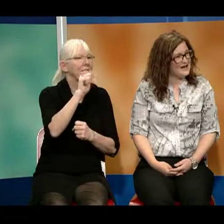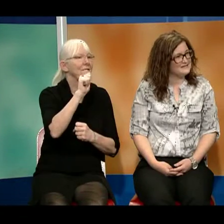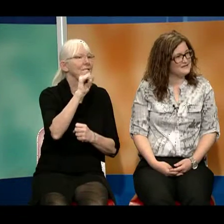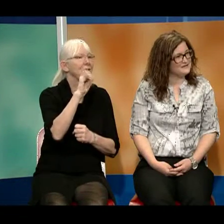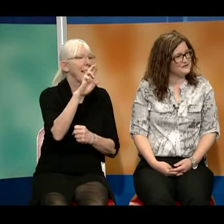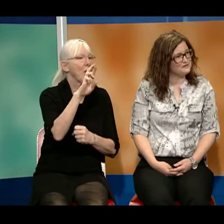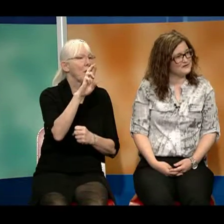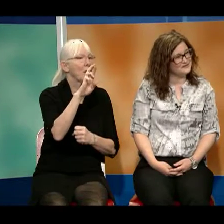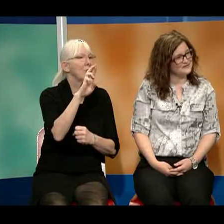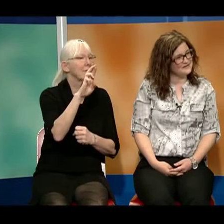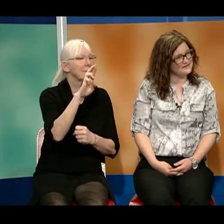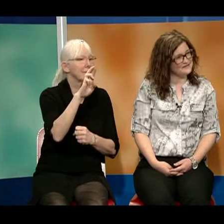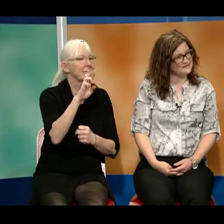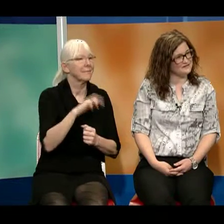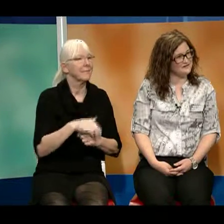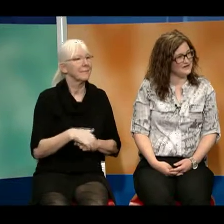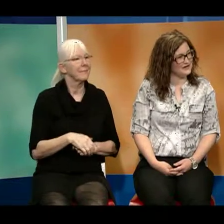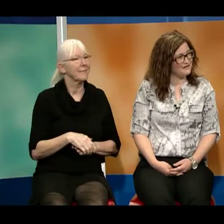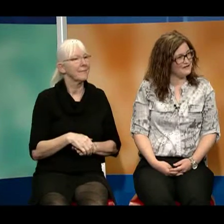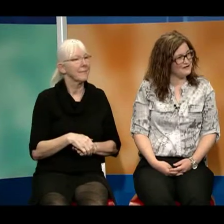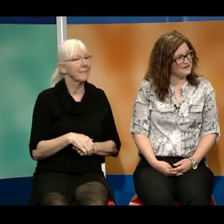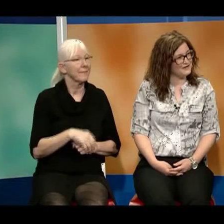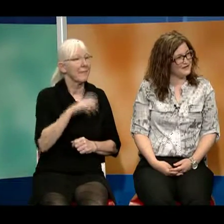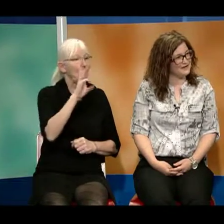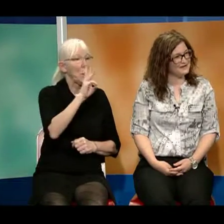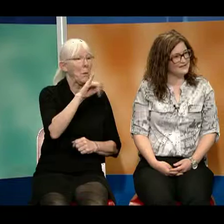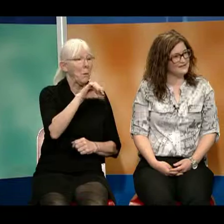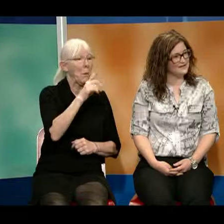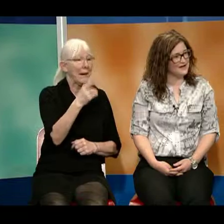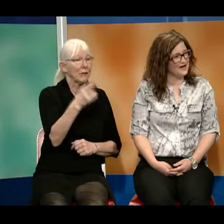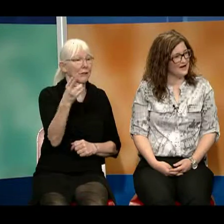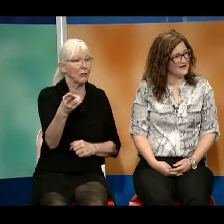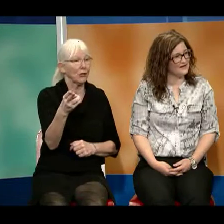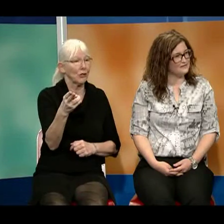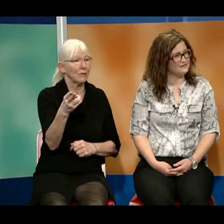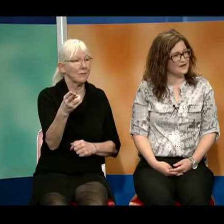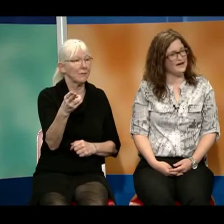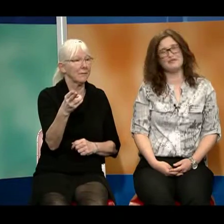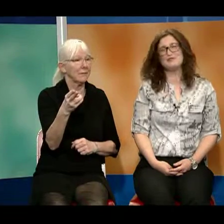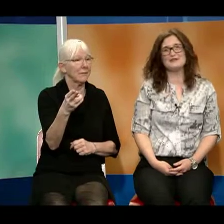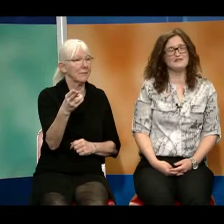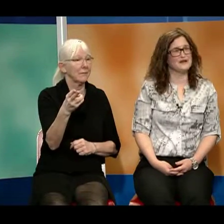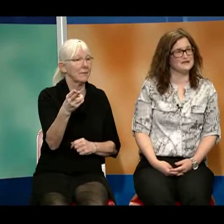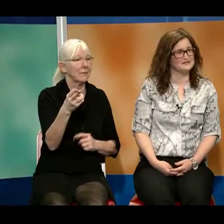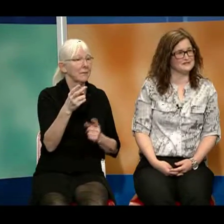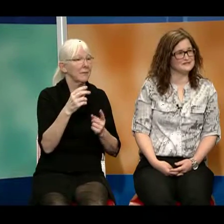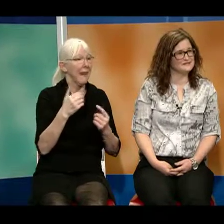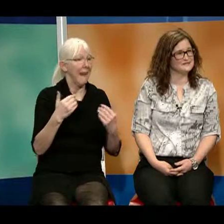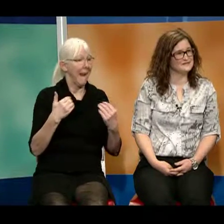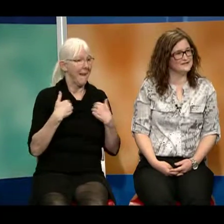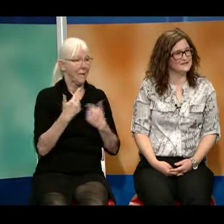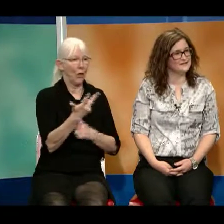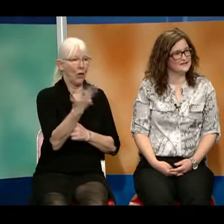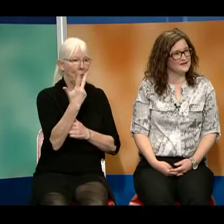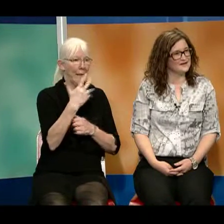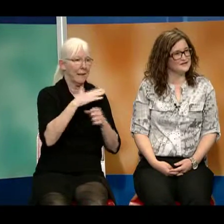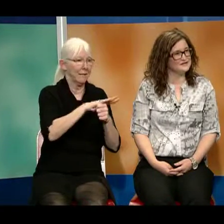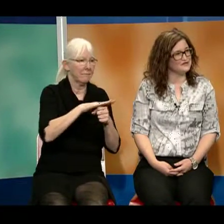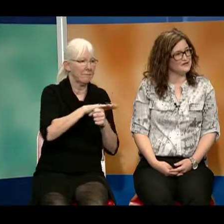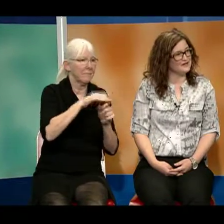So the Western Institute for the Deaf and Hard of Hearing, we have three locations, two in